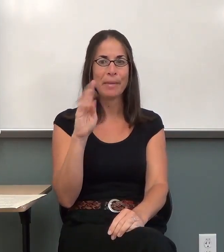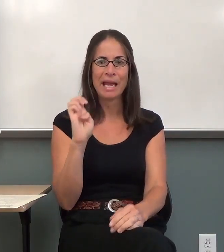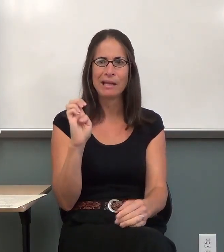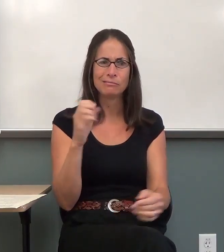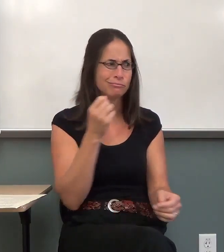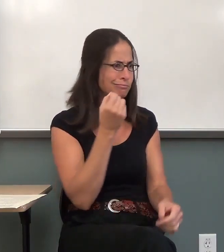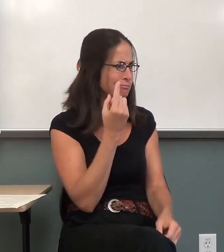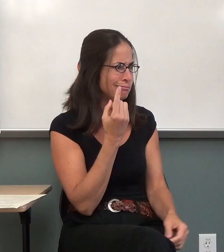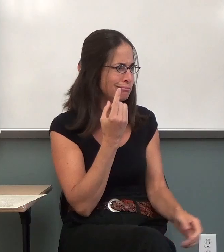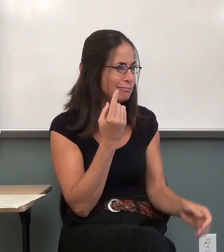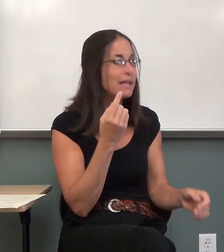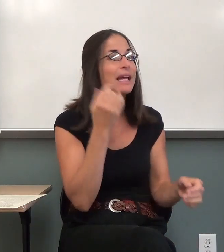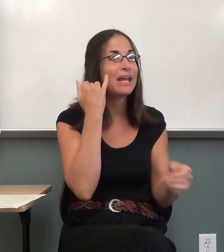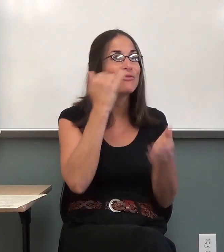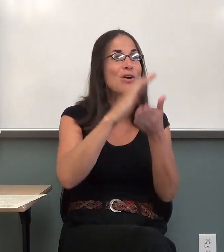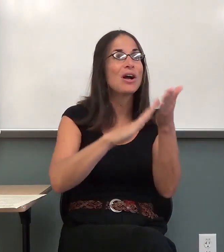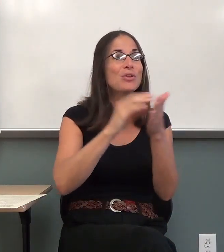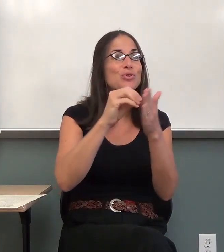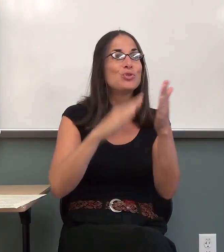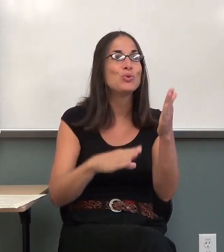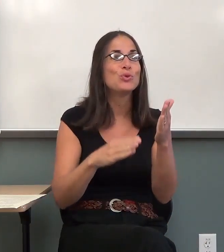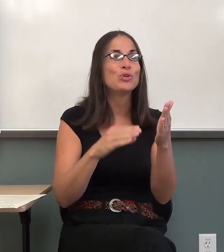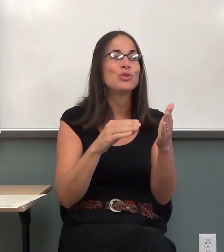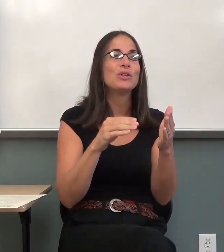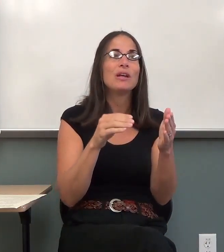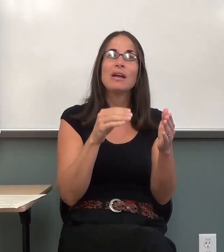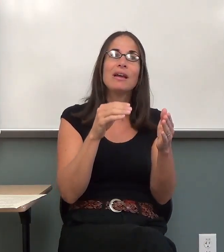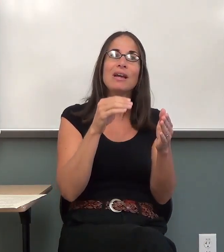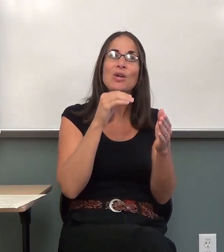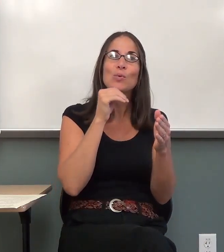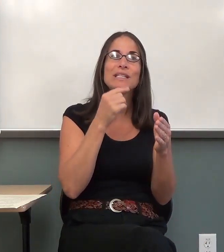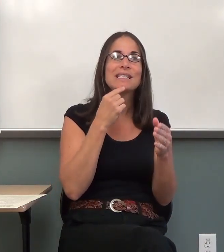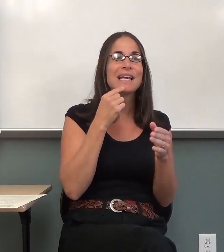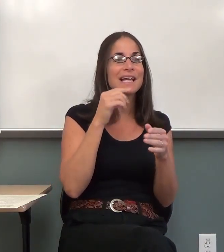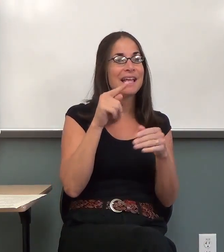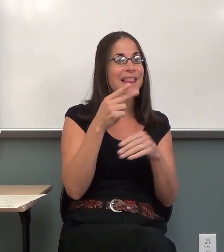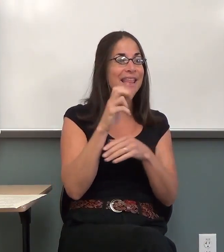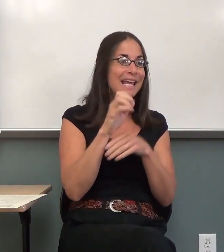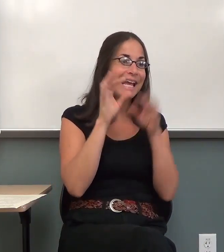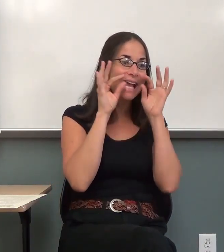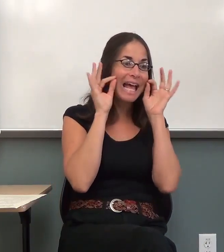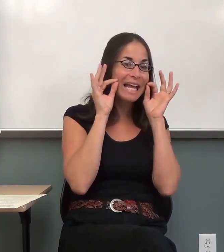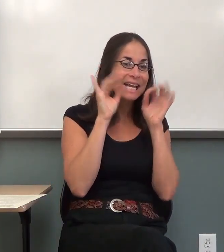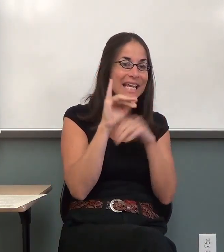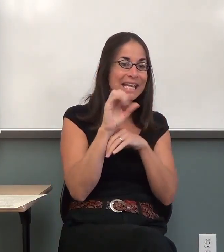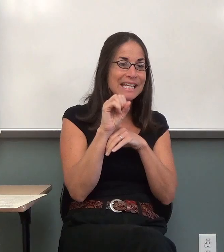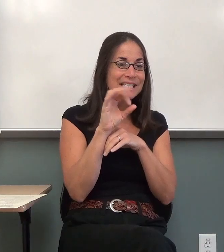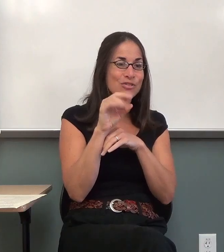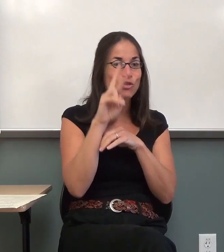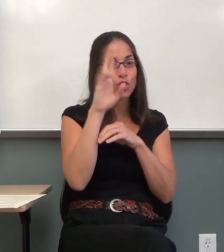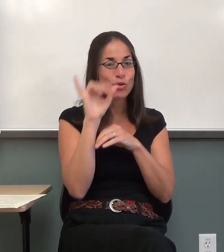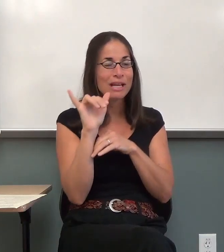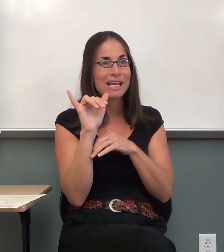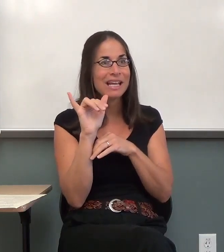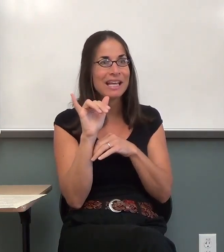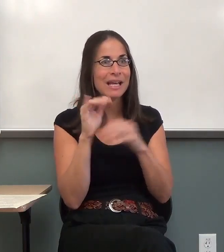a college student, you probably won't say the cat is furry. Okay? Because that's probably a little bit below college